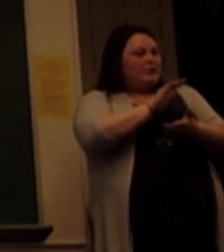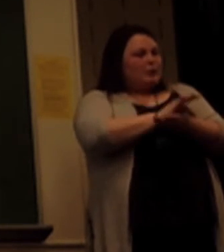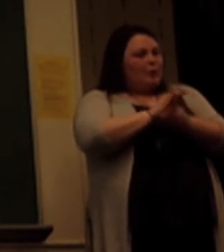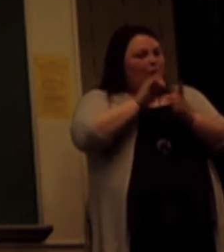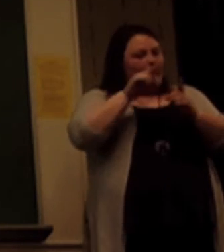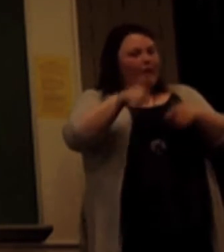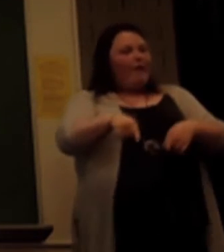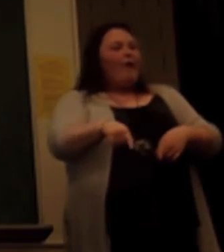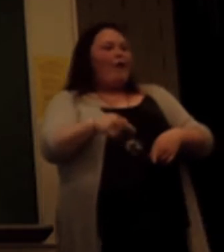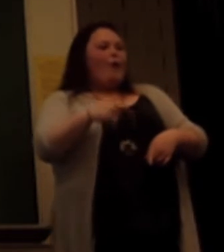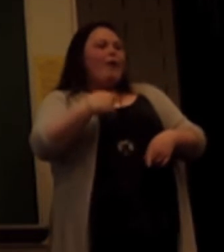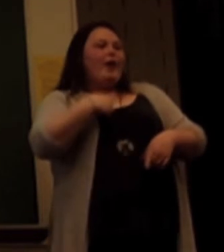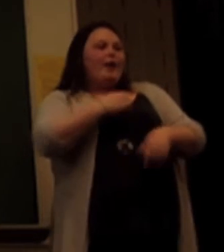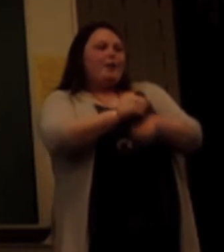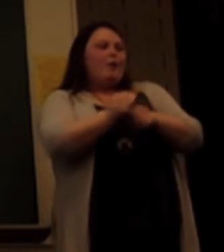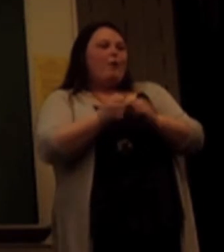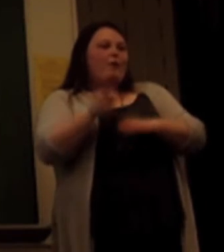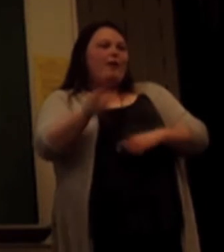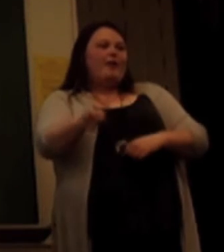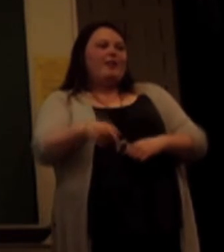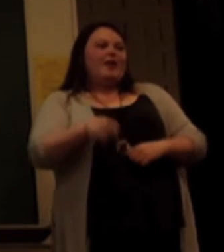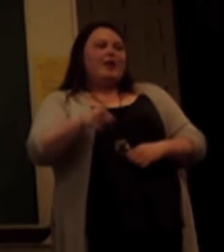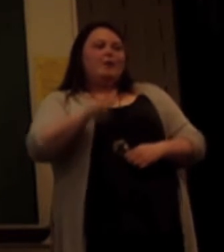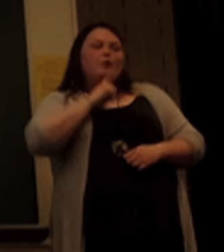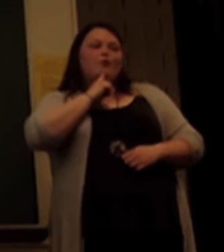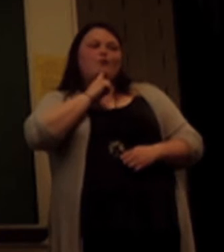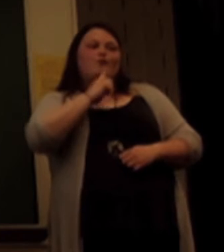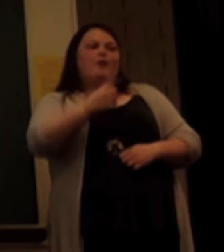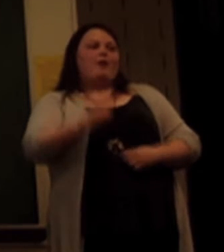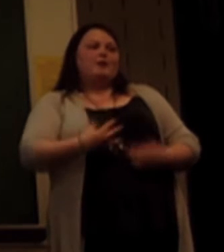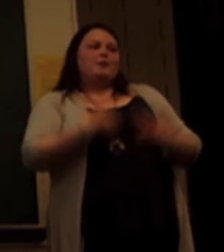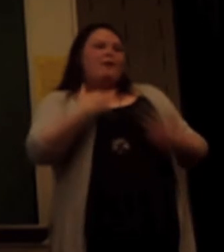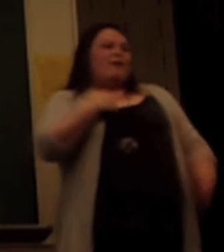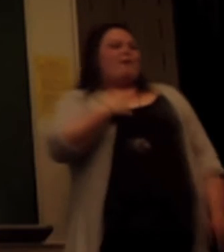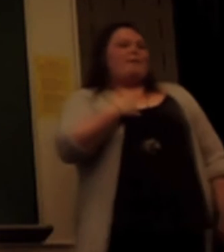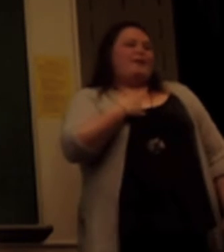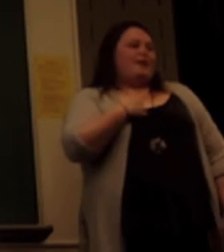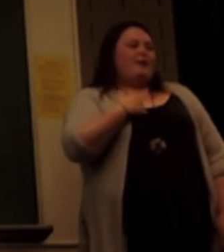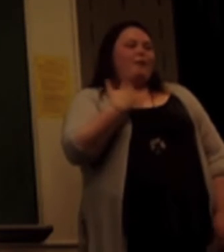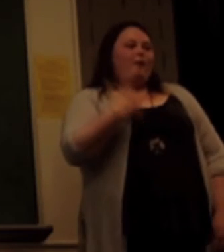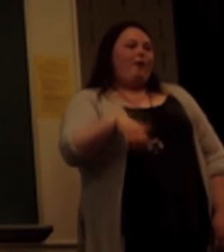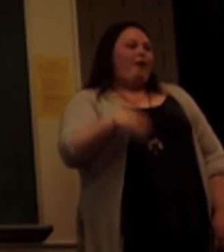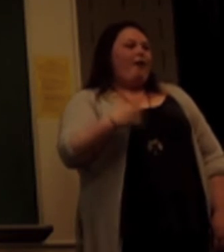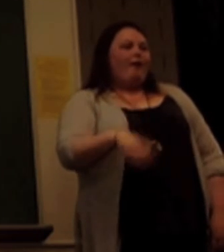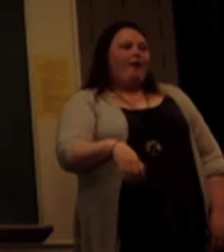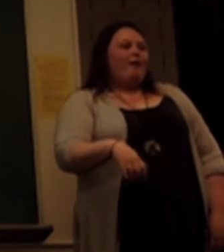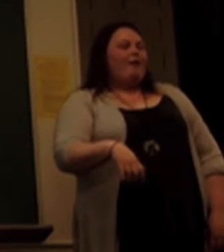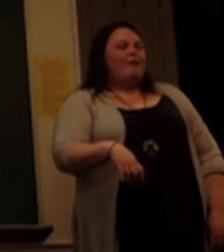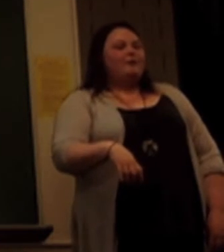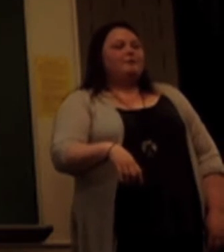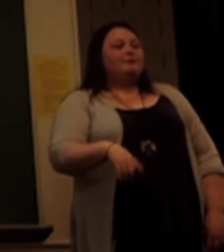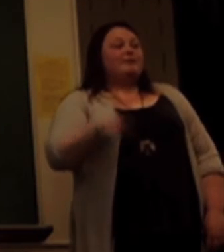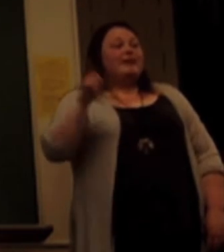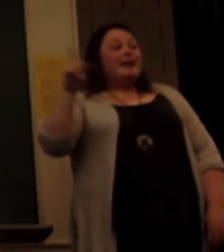just changed my life with educational interpreting because he is a musician, but he